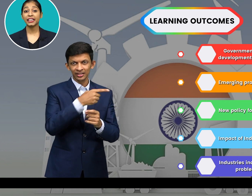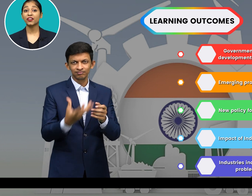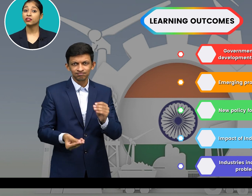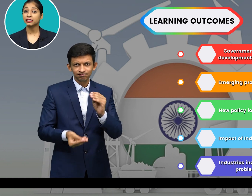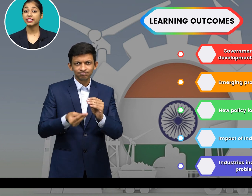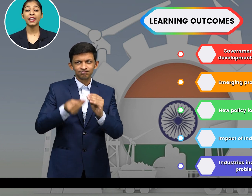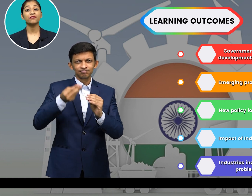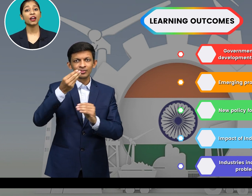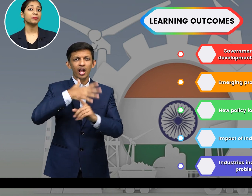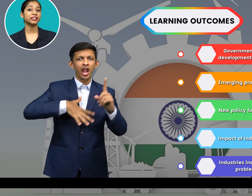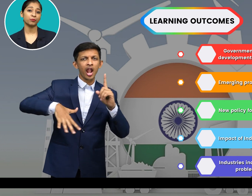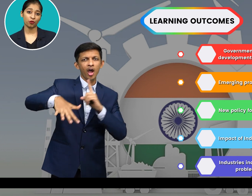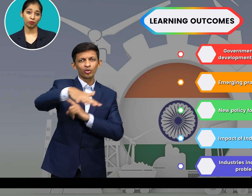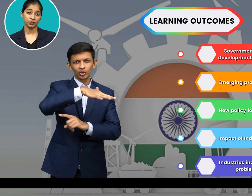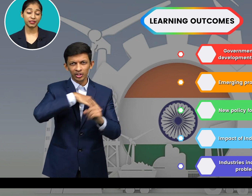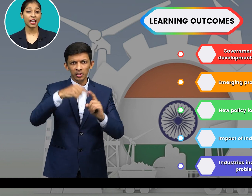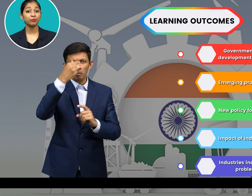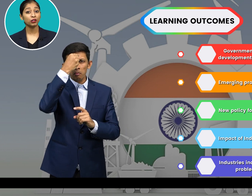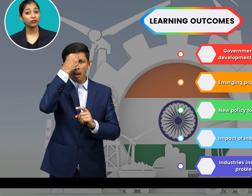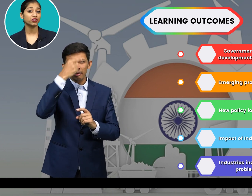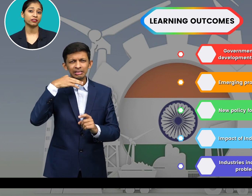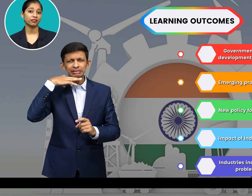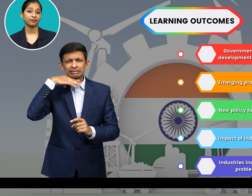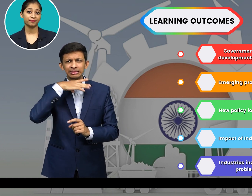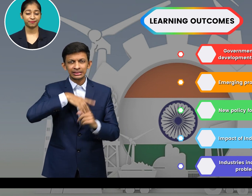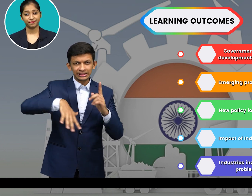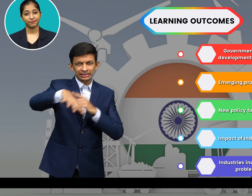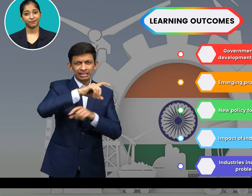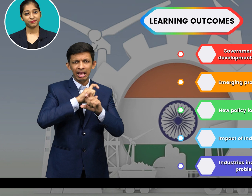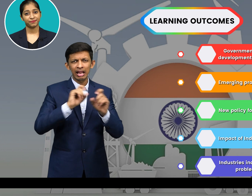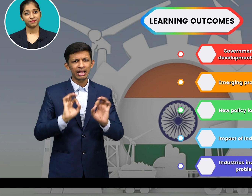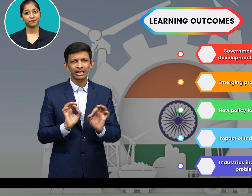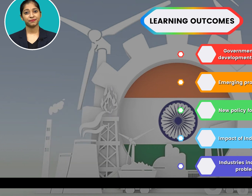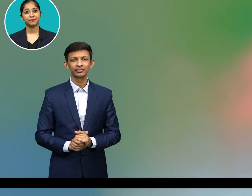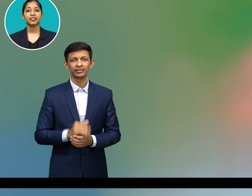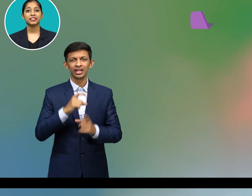industries increasing environmental problems and pollution,